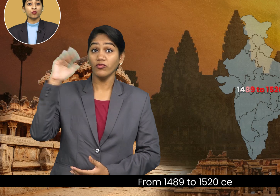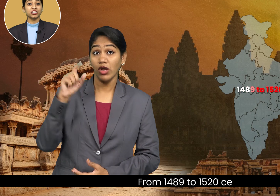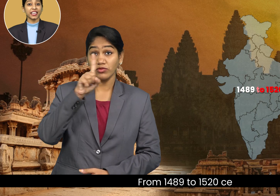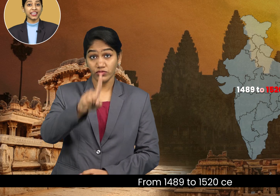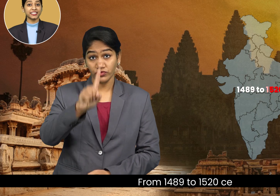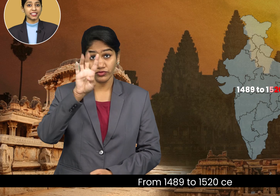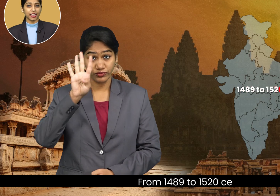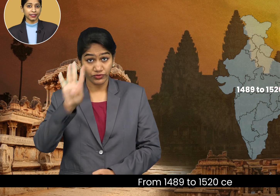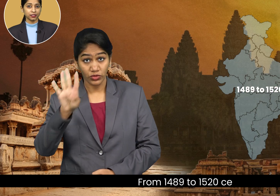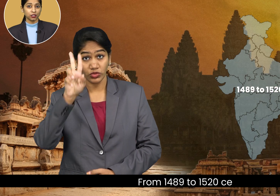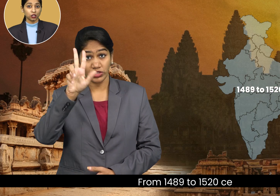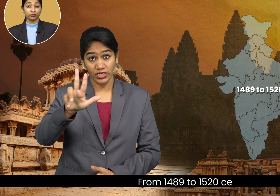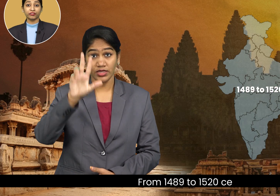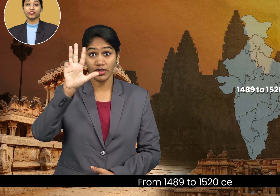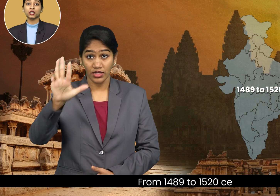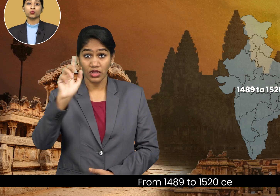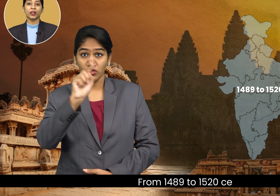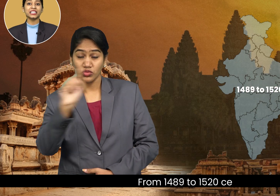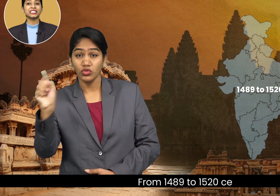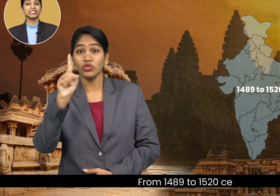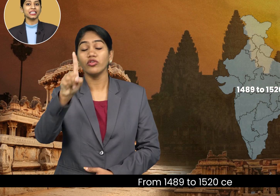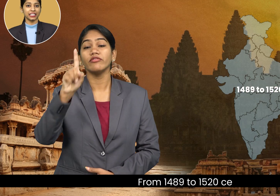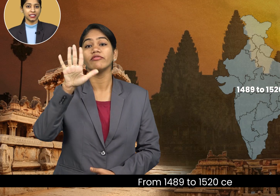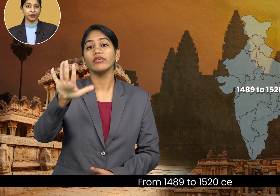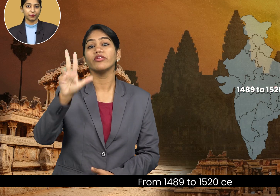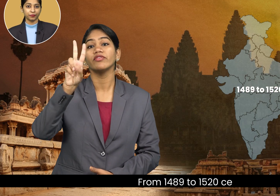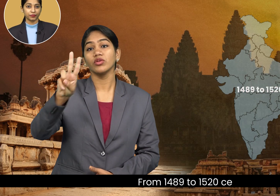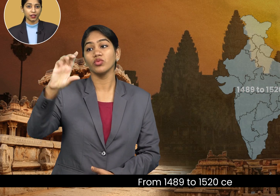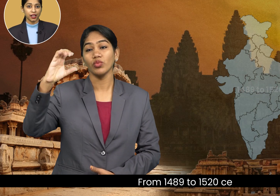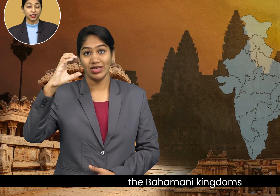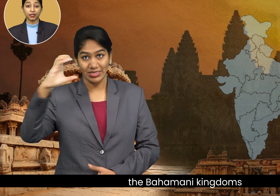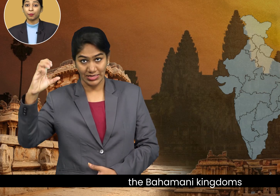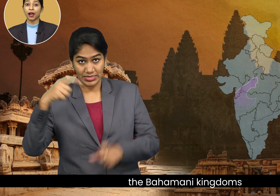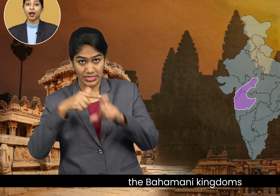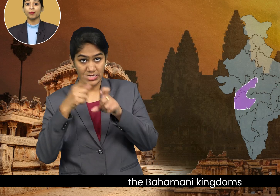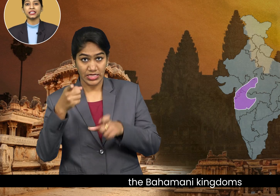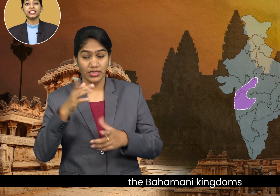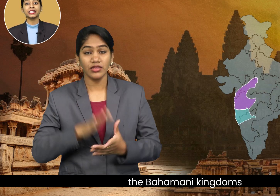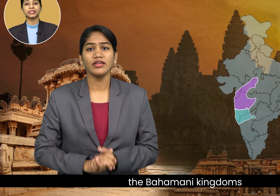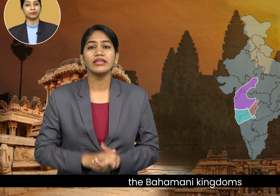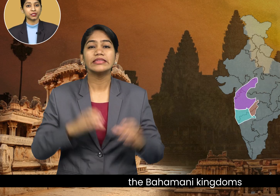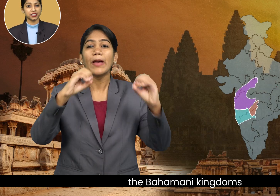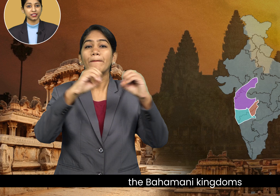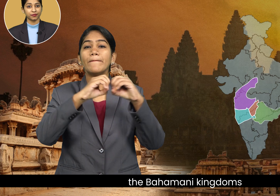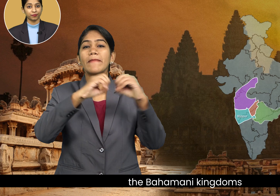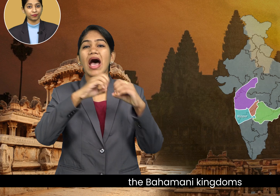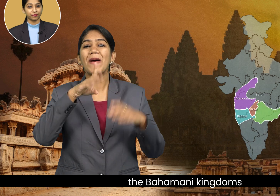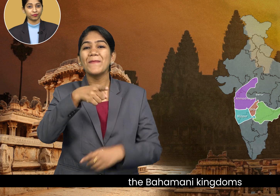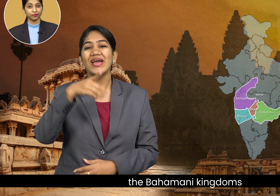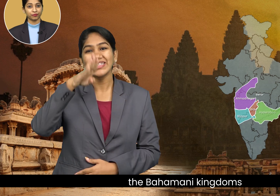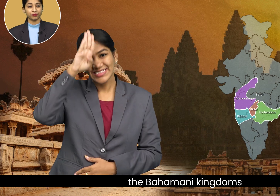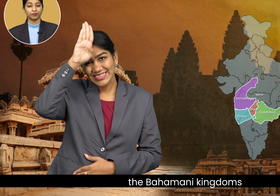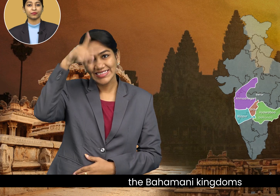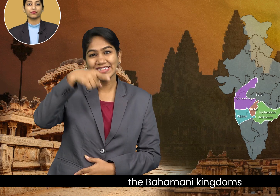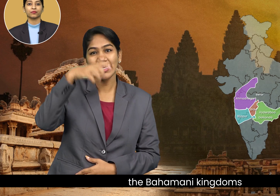From 1489 to 1520 CE, the Bahamani kingdoms,